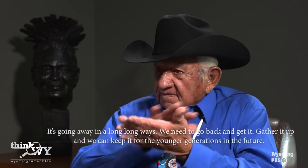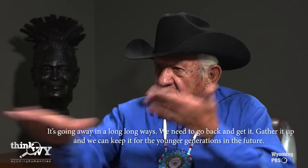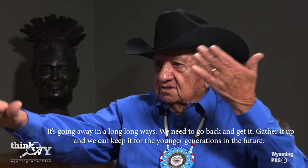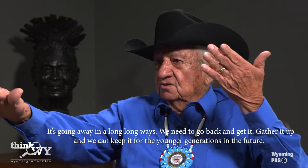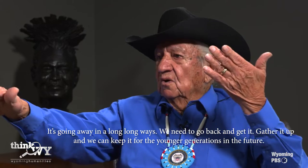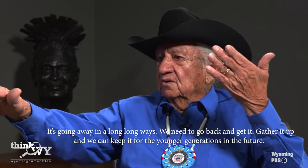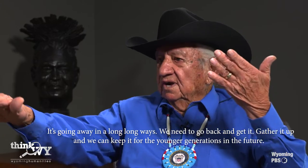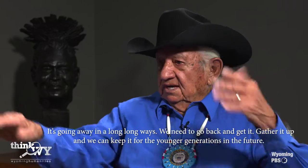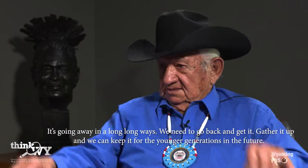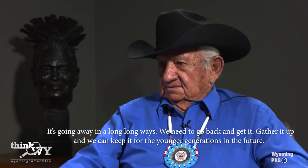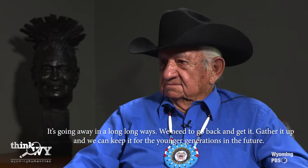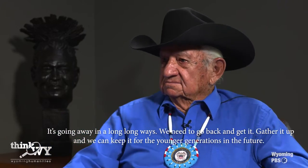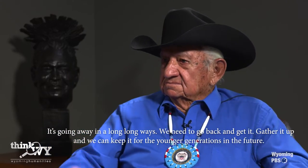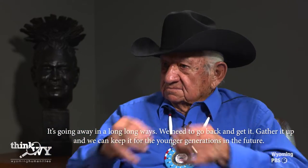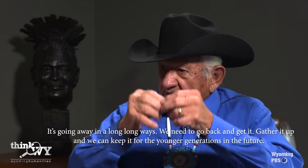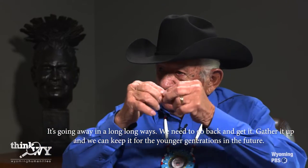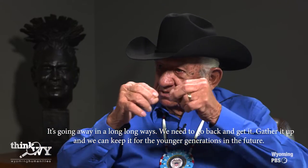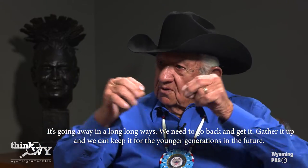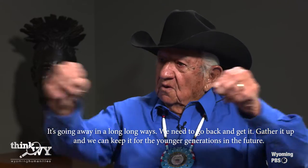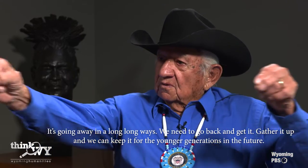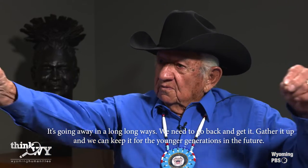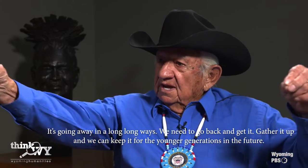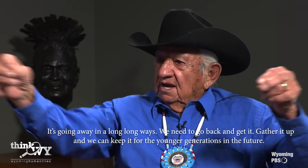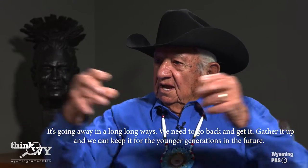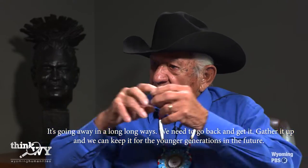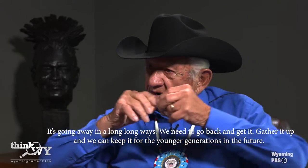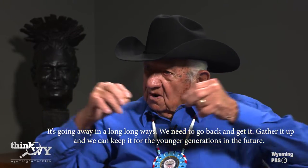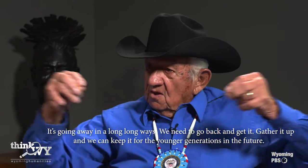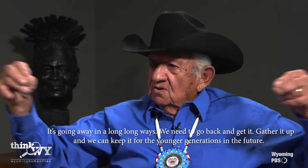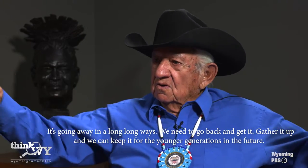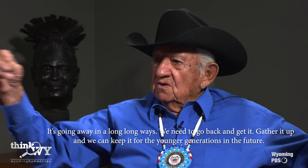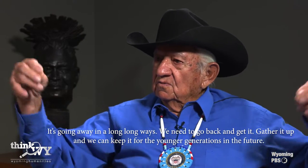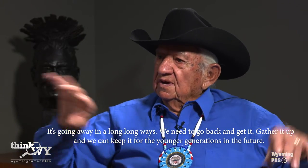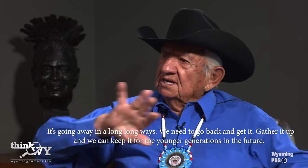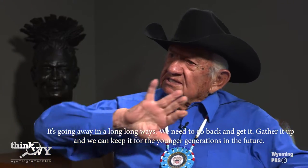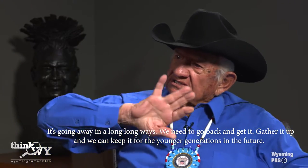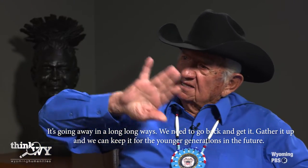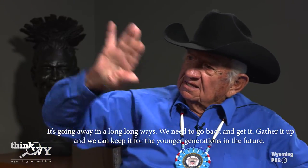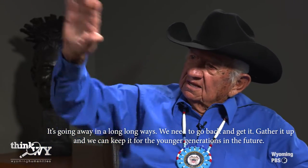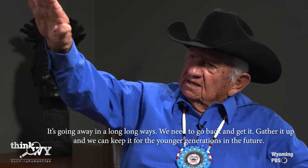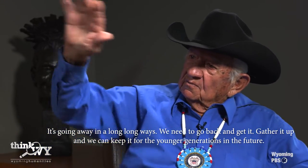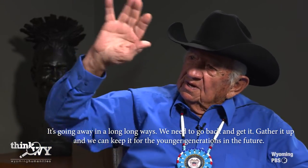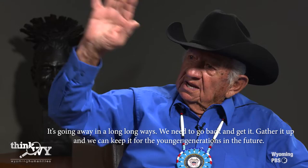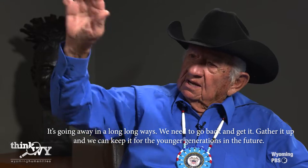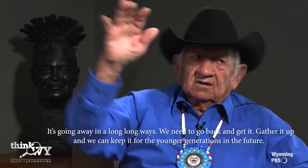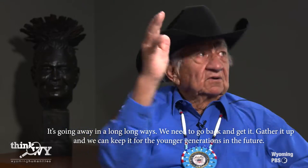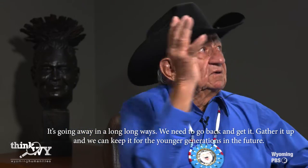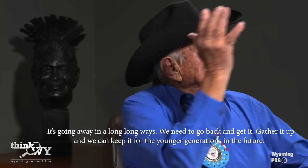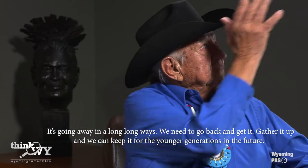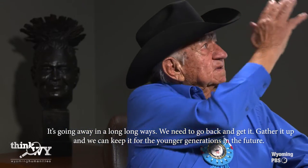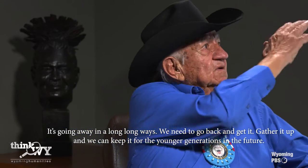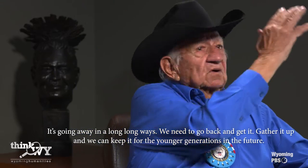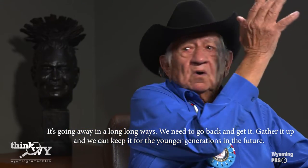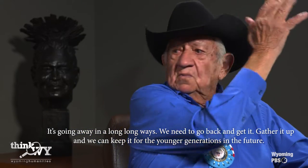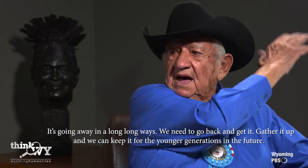It's going away. It's going away in a long, long ways that we need to go